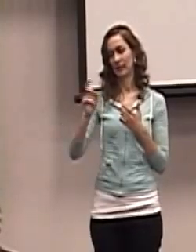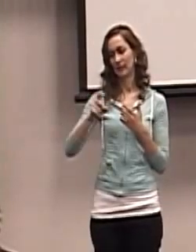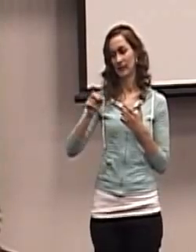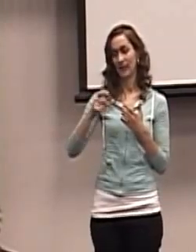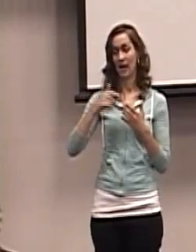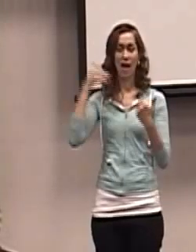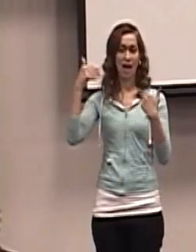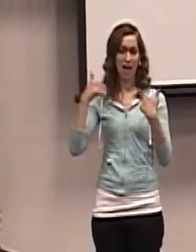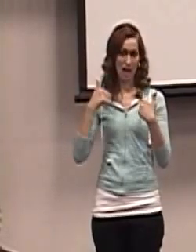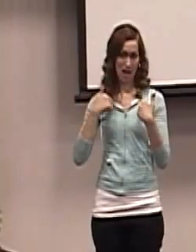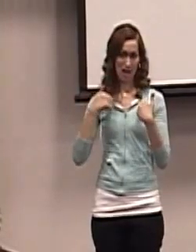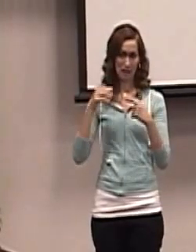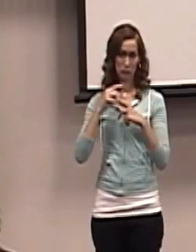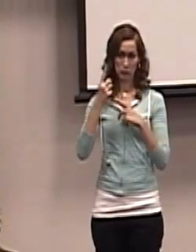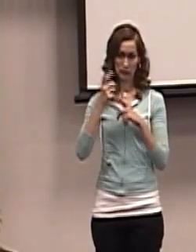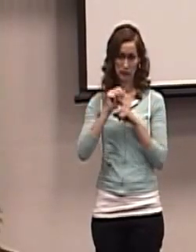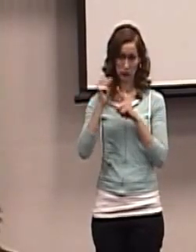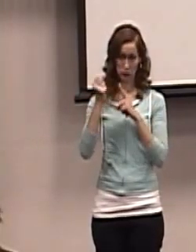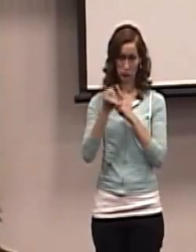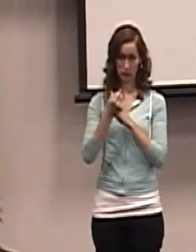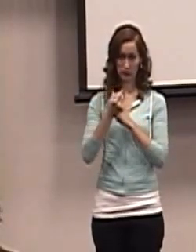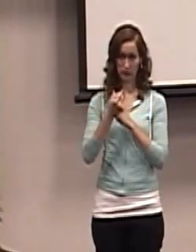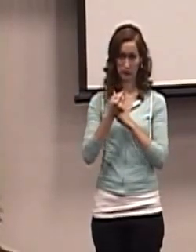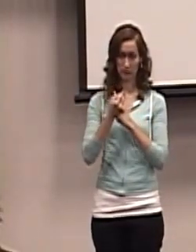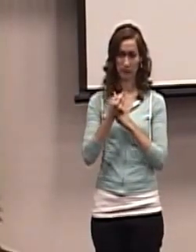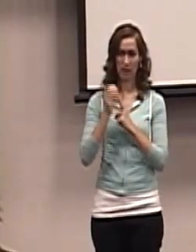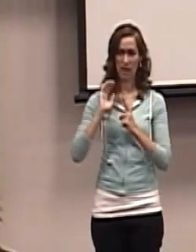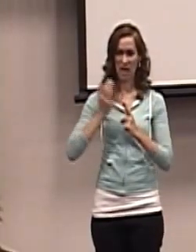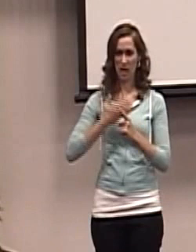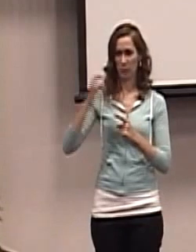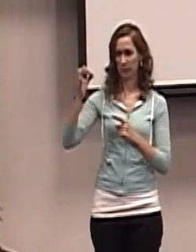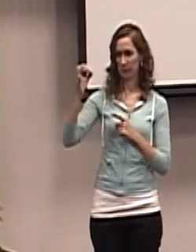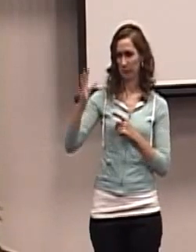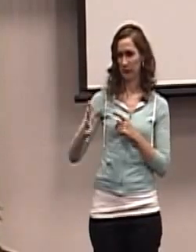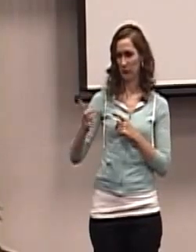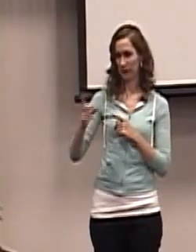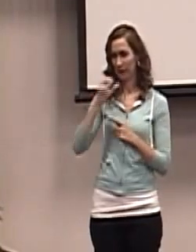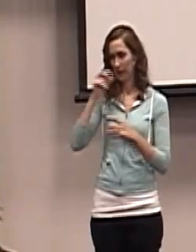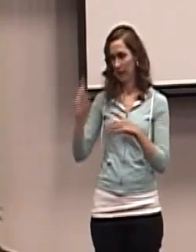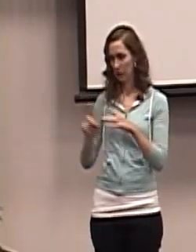did have a situation where at one stage our preacher wouldn't show up,